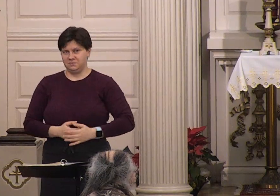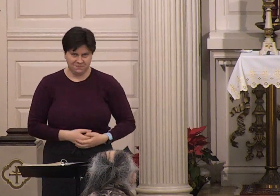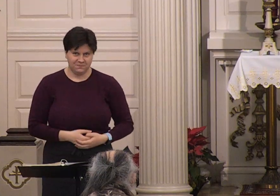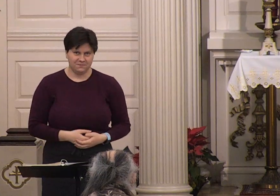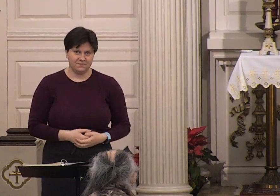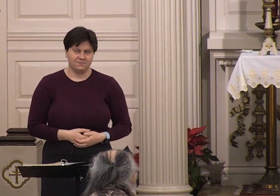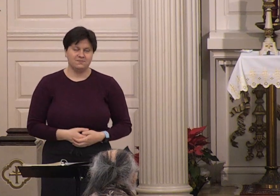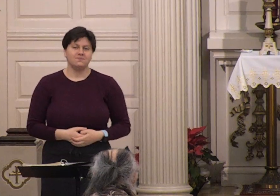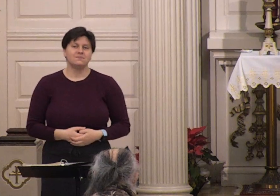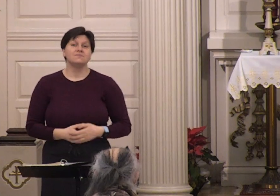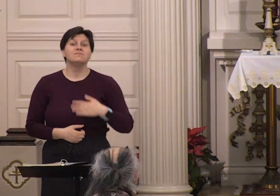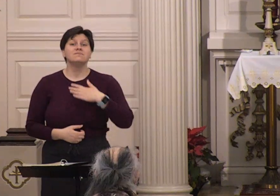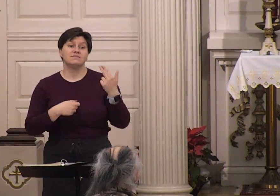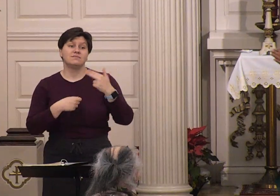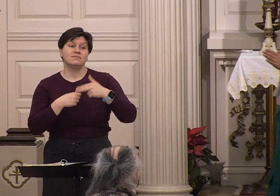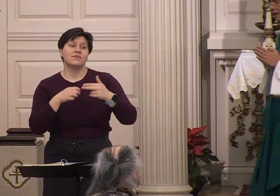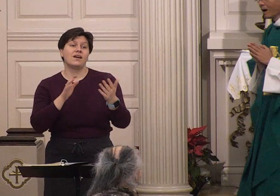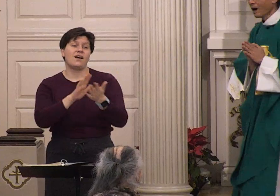heaven.